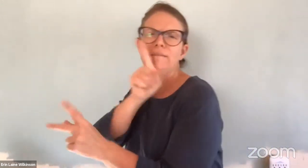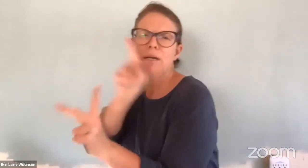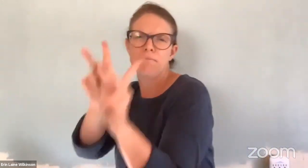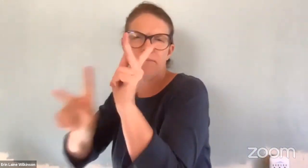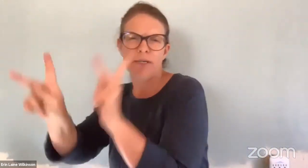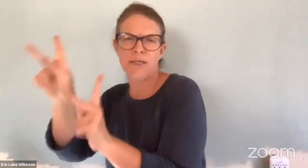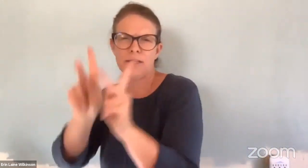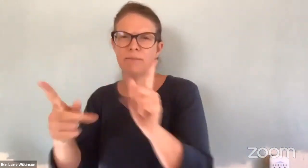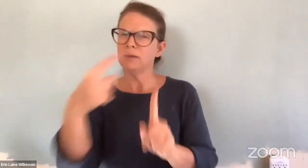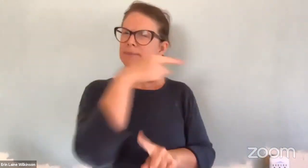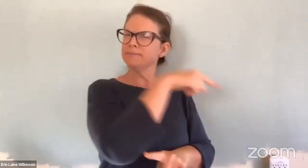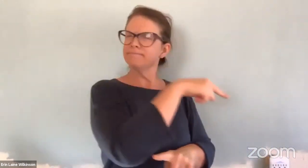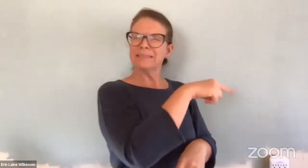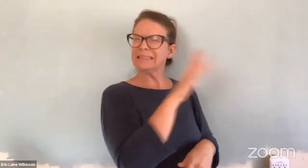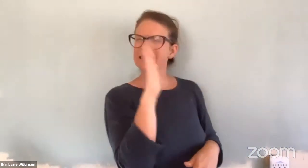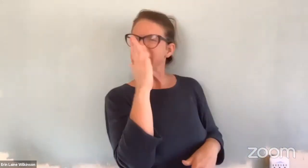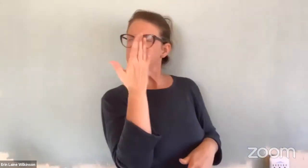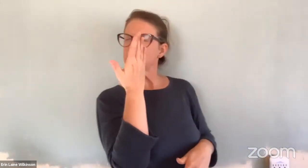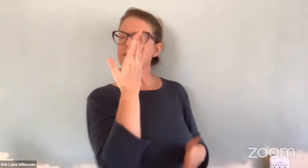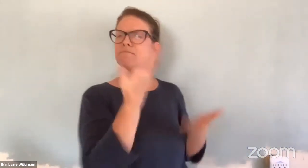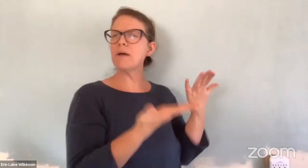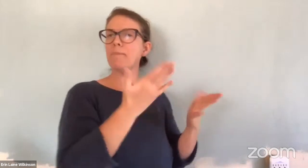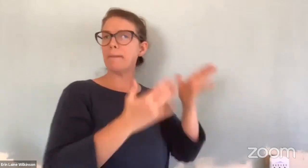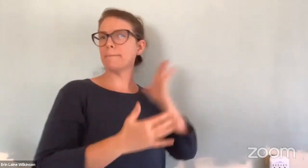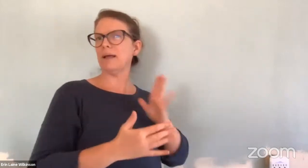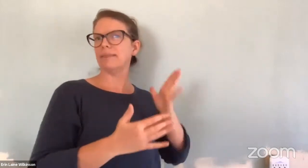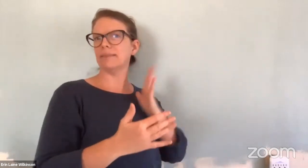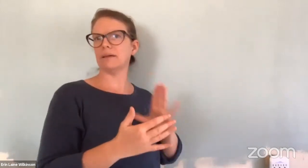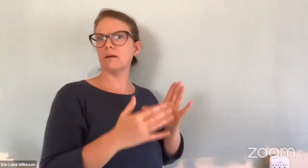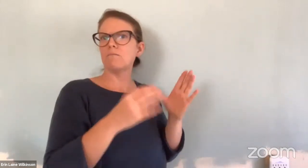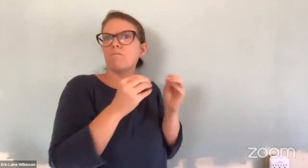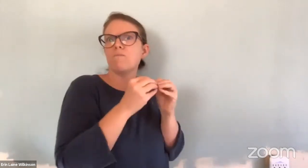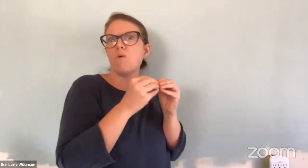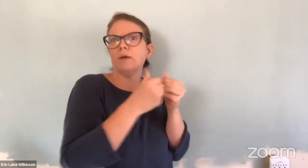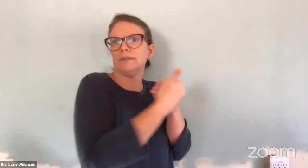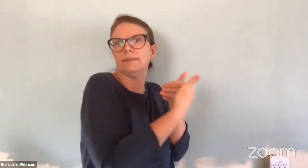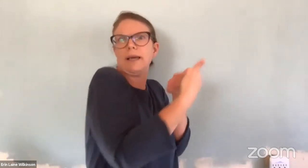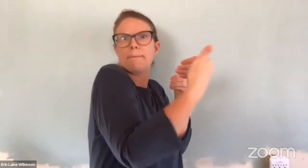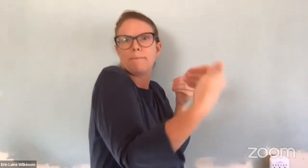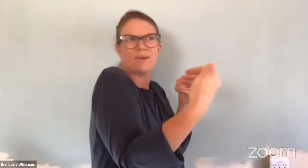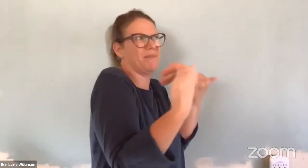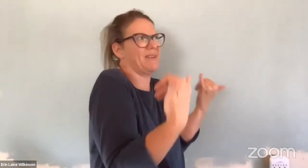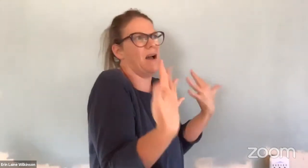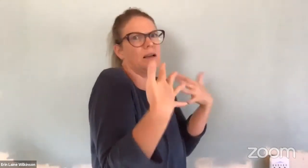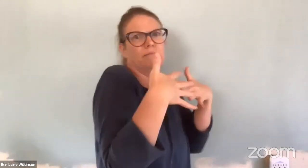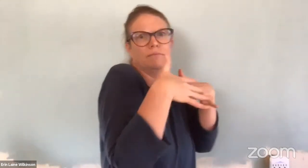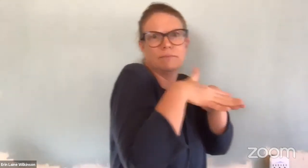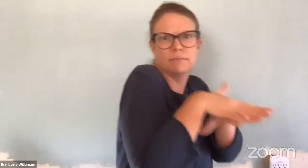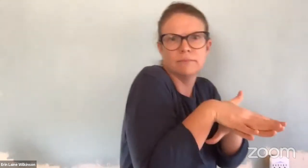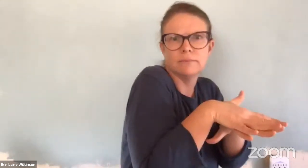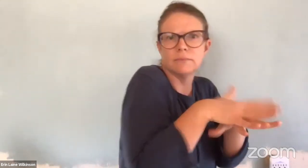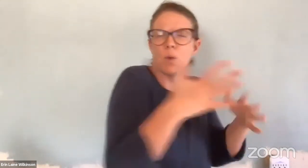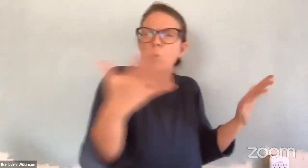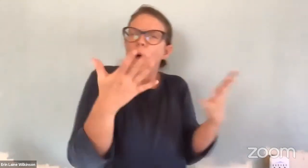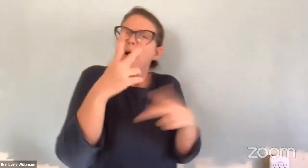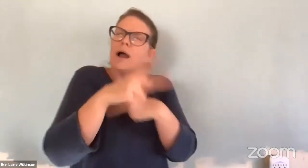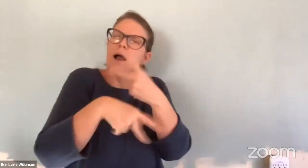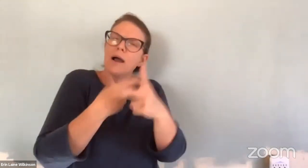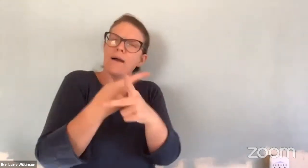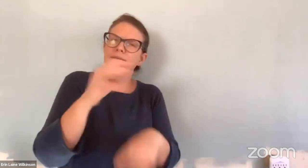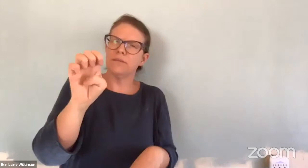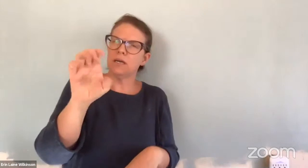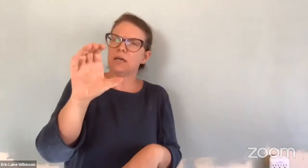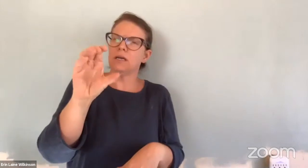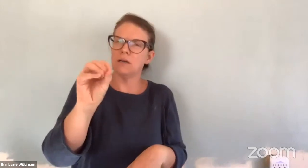and they've already got that level of awareness established in those smaller sign language communities than is what is